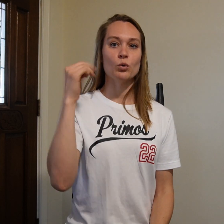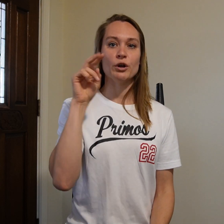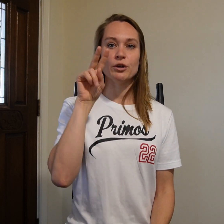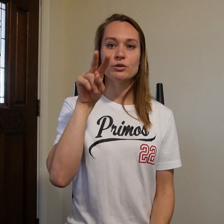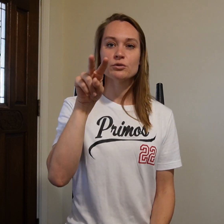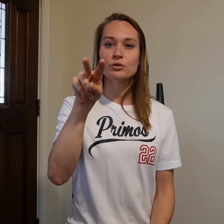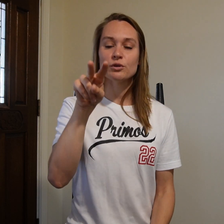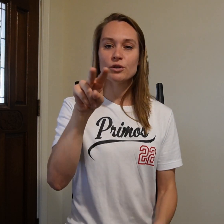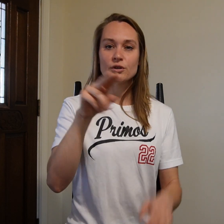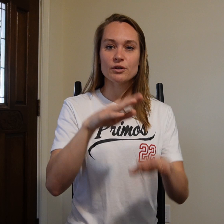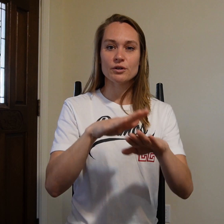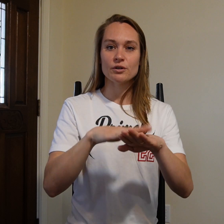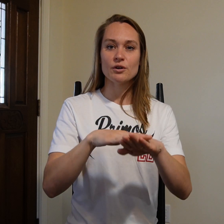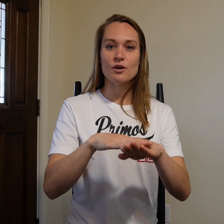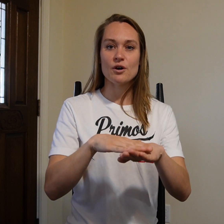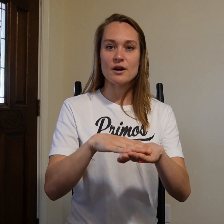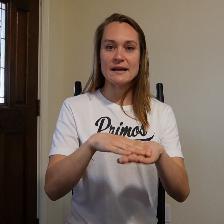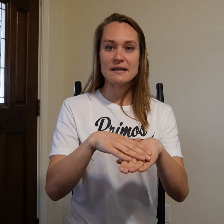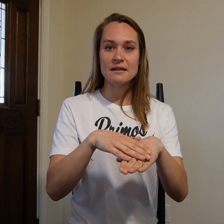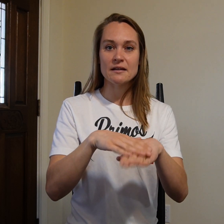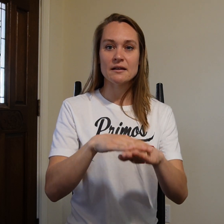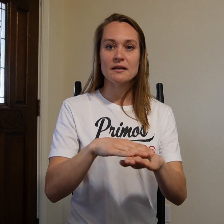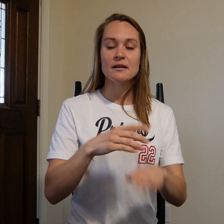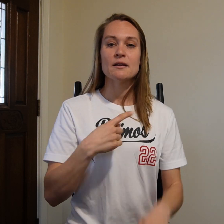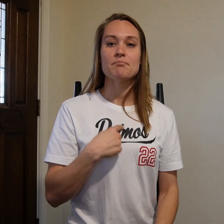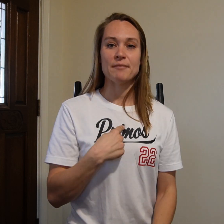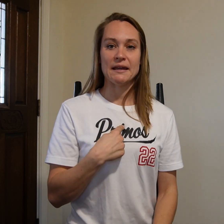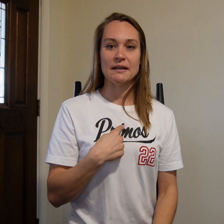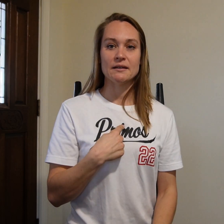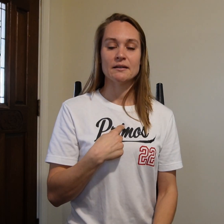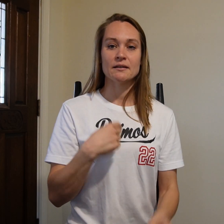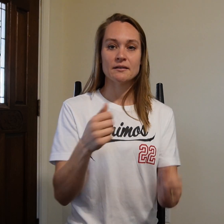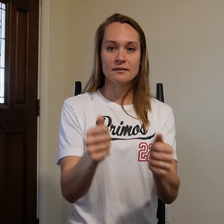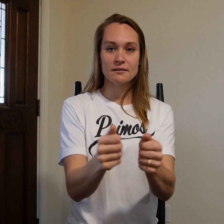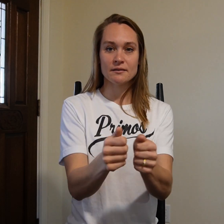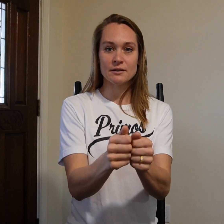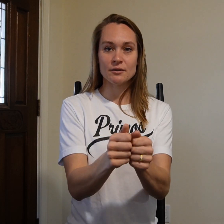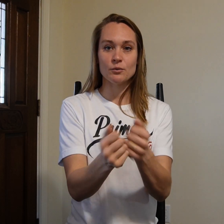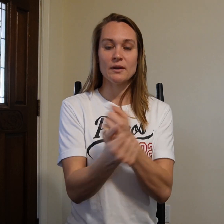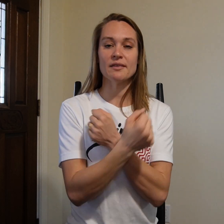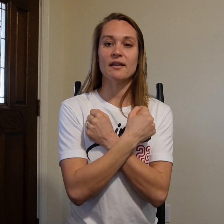would look on me with love